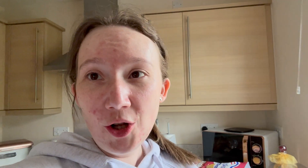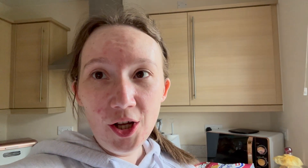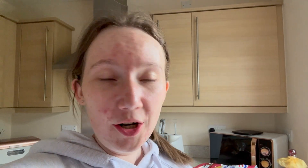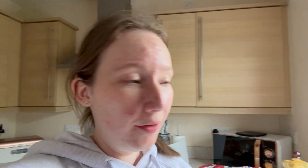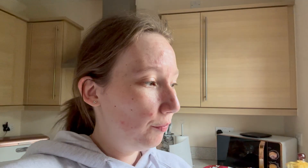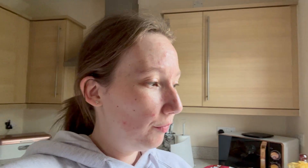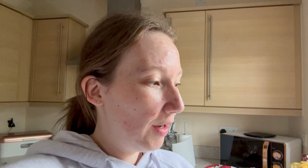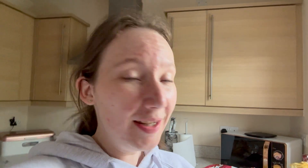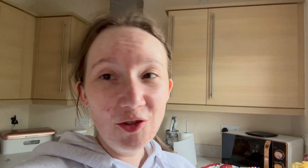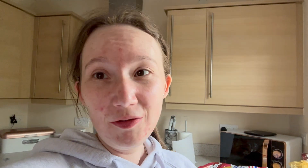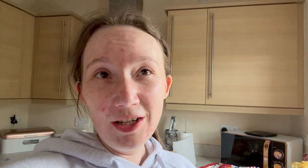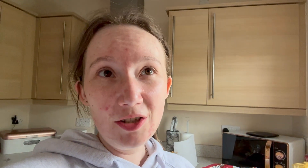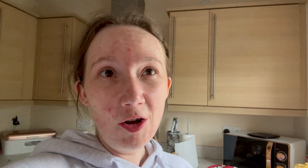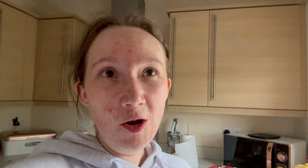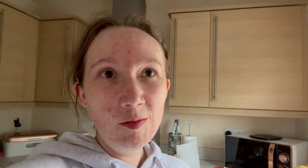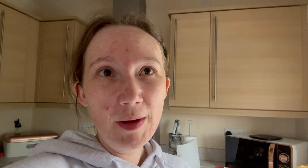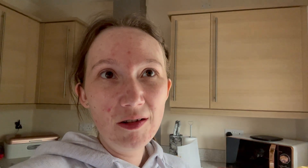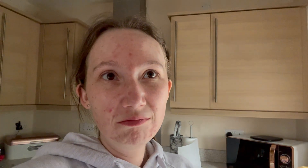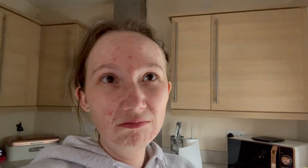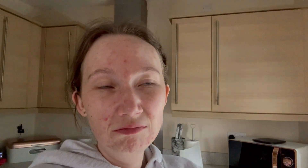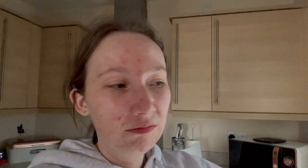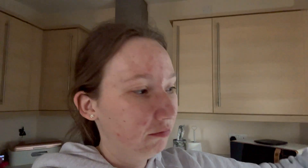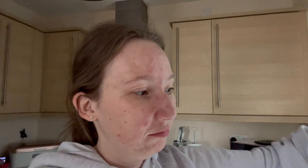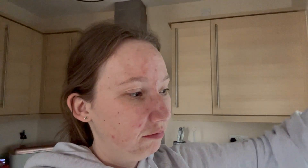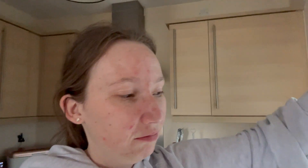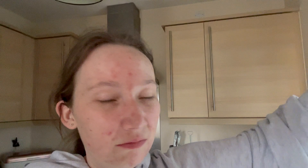finished work. I say just finished, I got home about